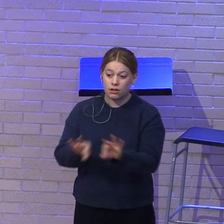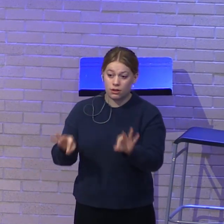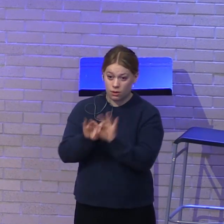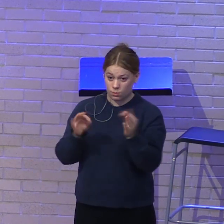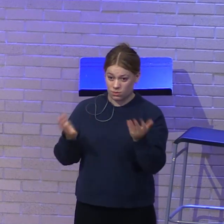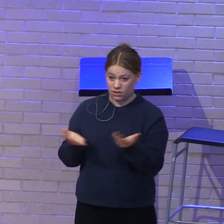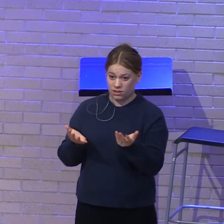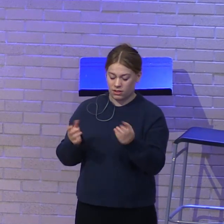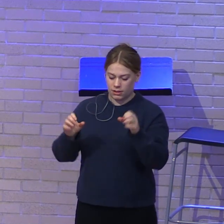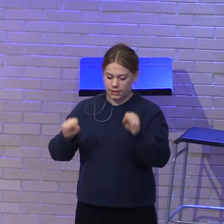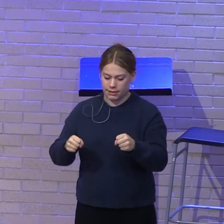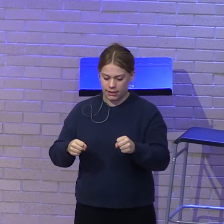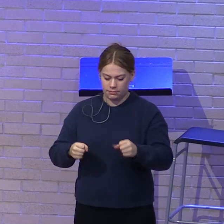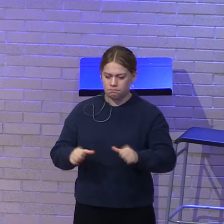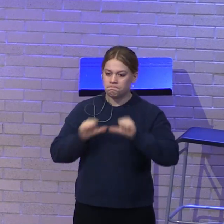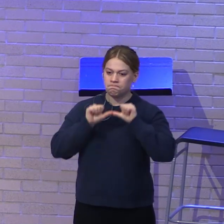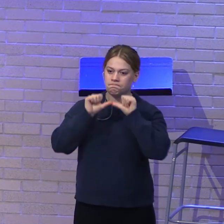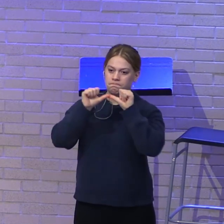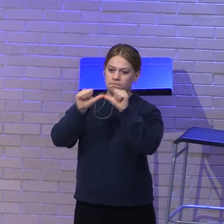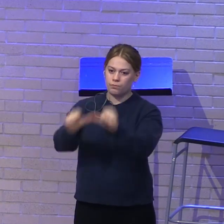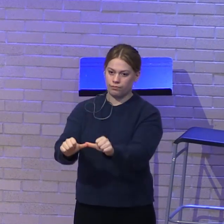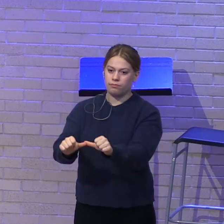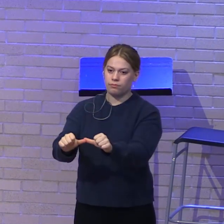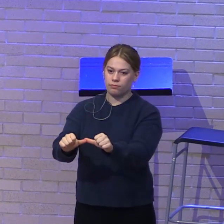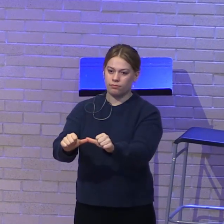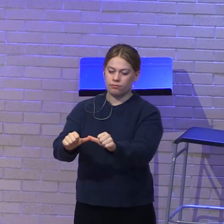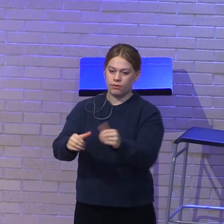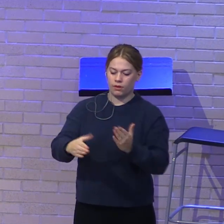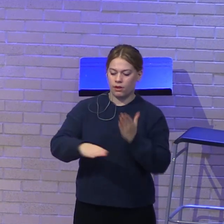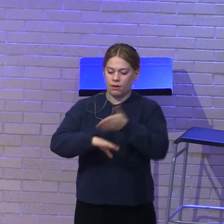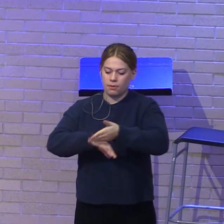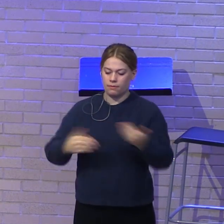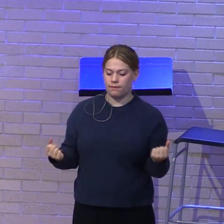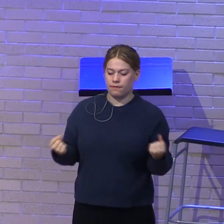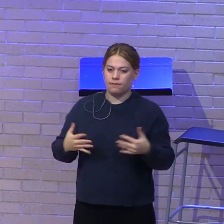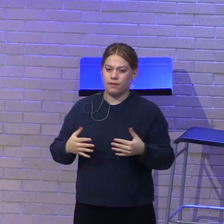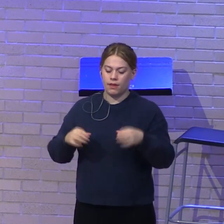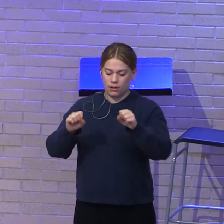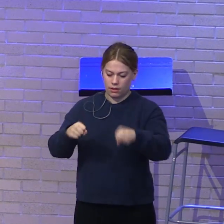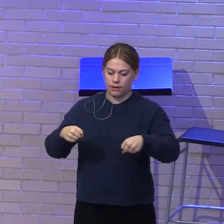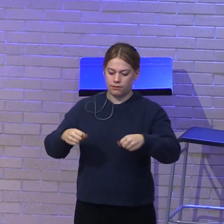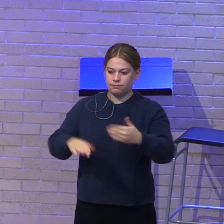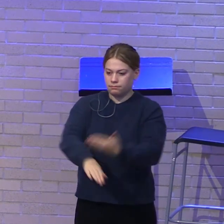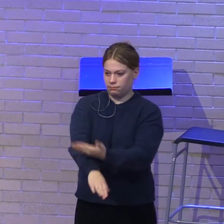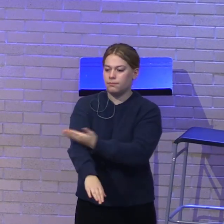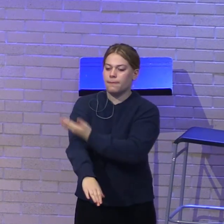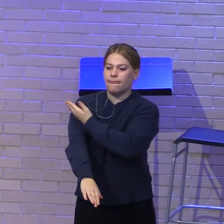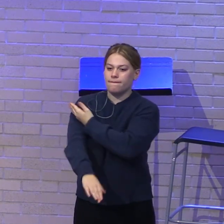up, the way I'm able to overcome my fears, and the way I'm able to grow. Thank you.